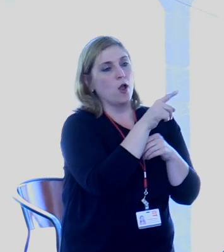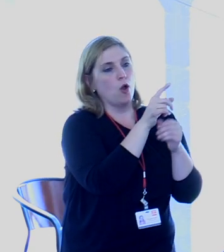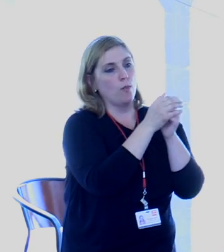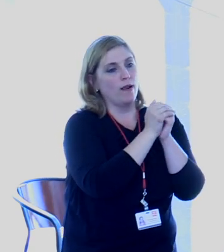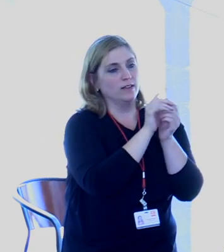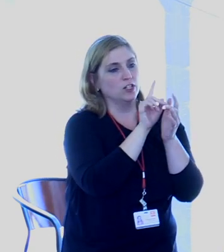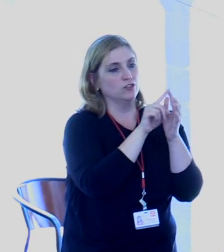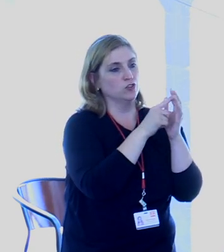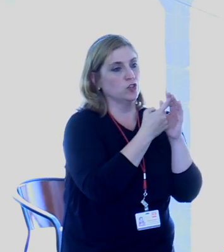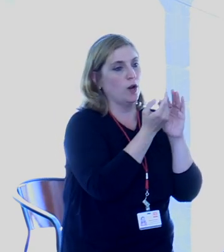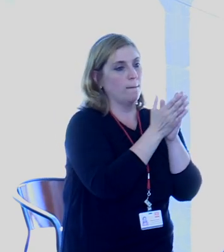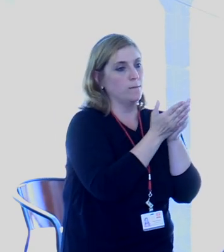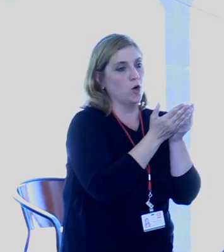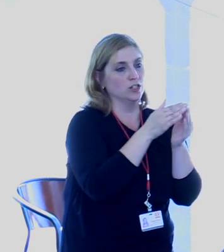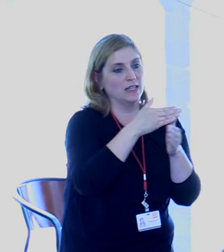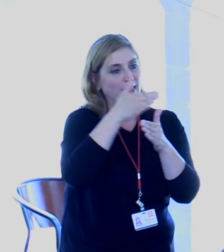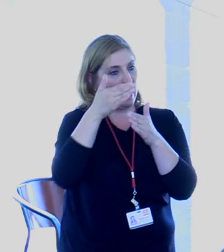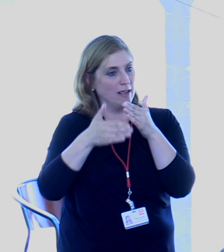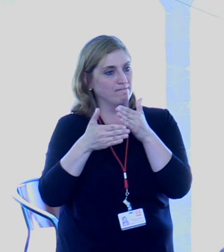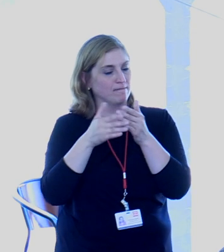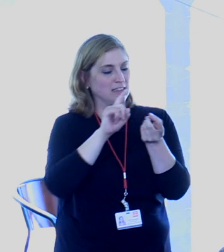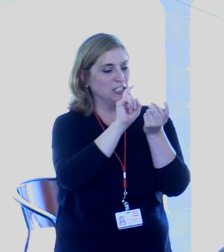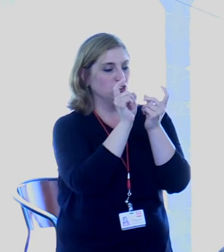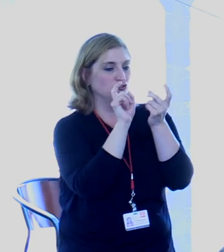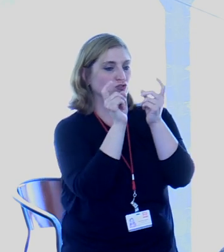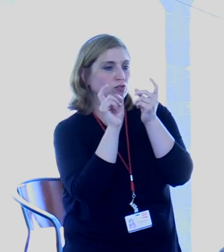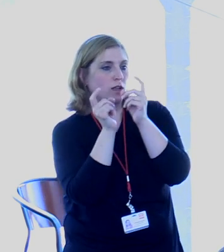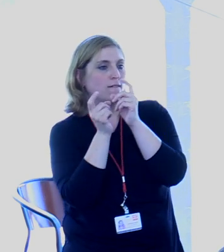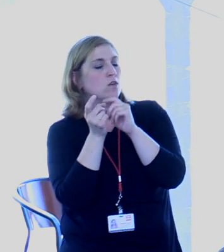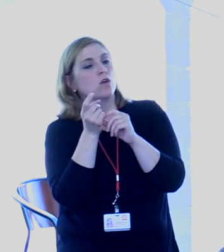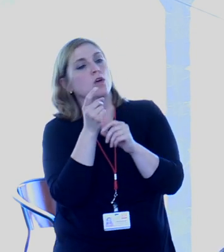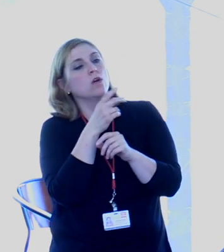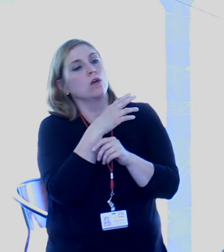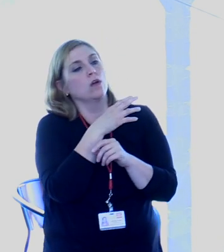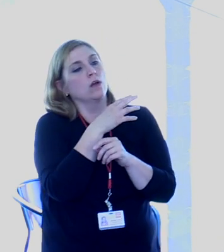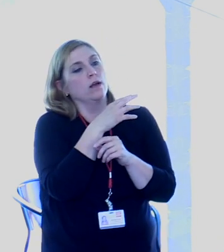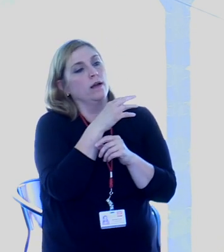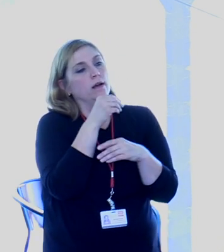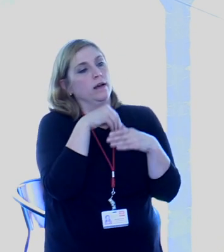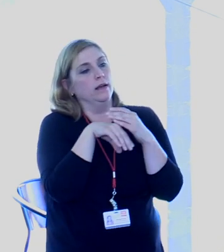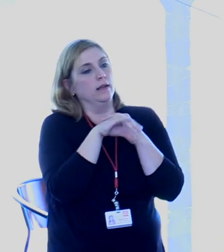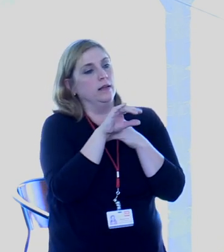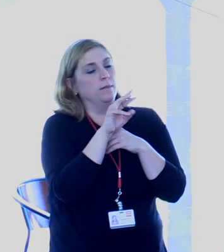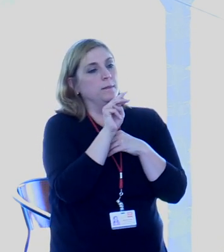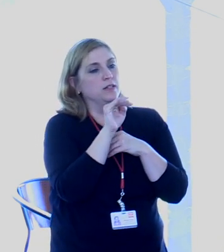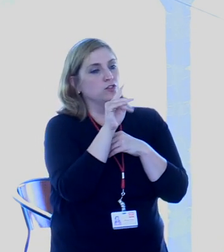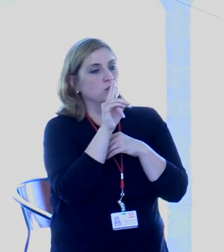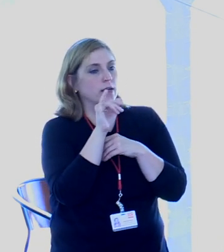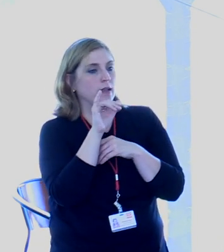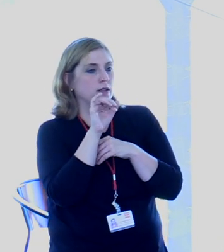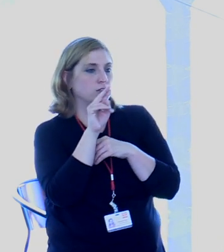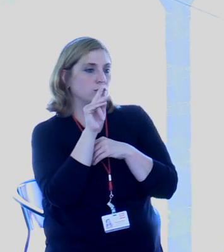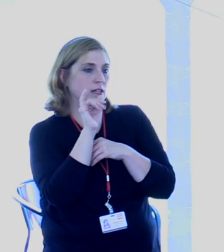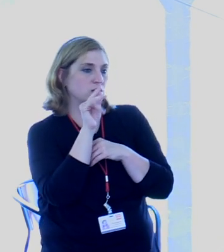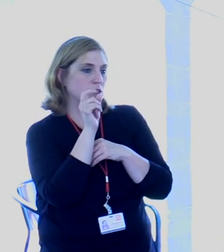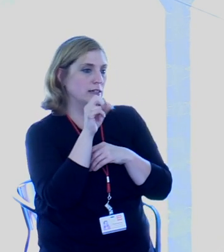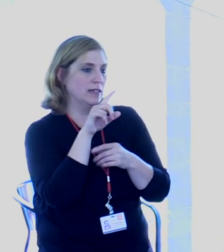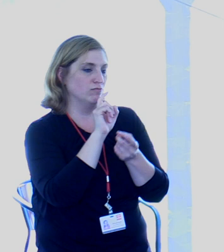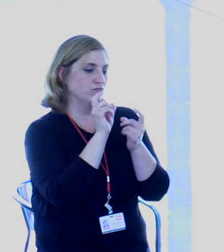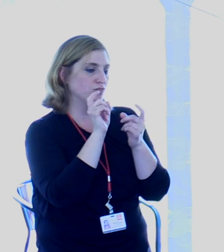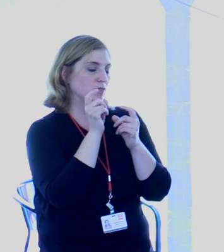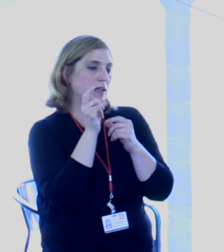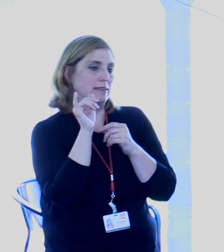beginning of the book to the end, okay? There's a transformation in his ministry of intercession in which he is rendered